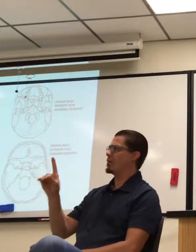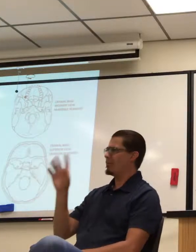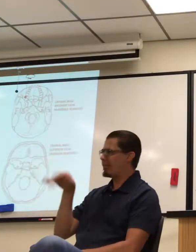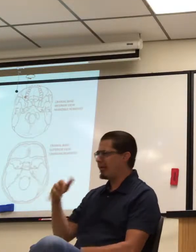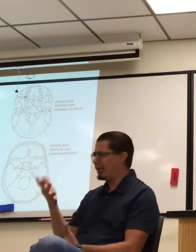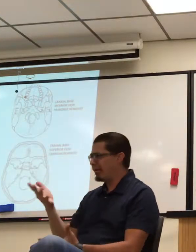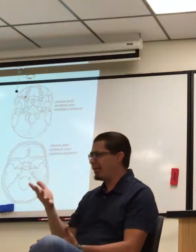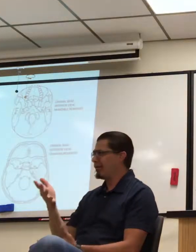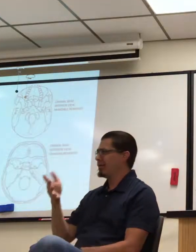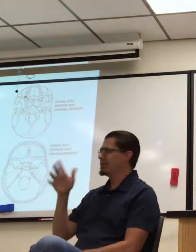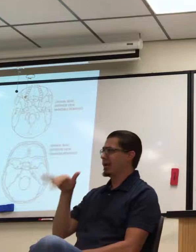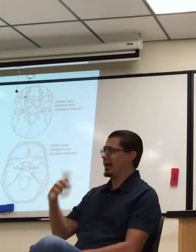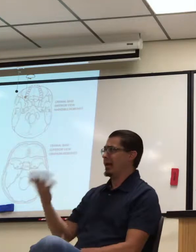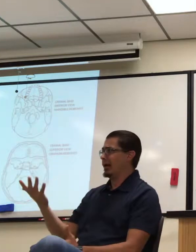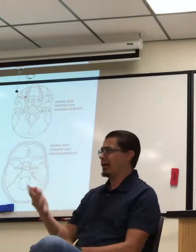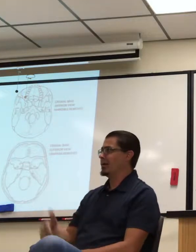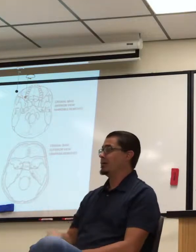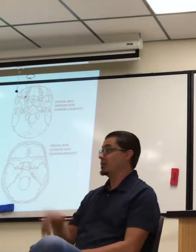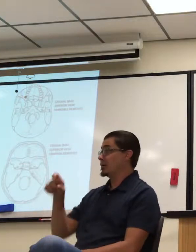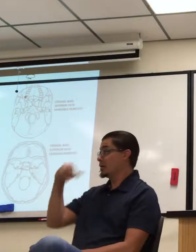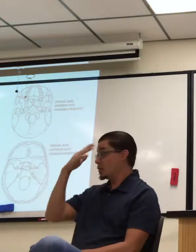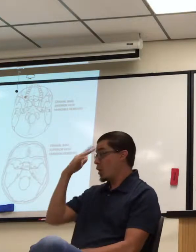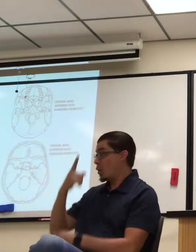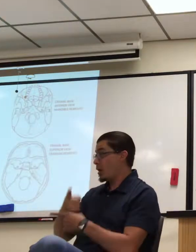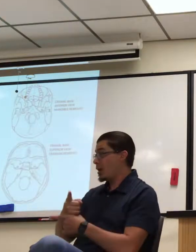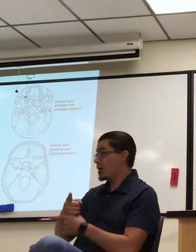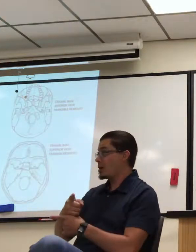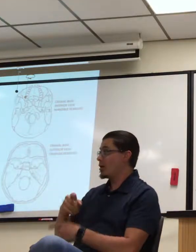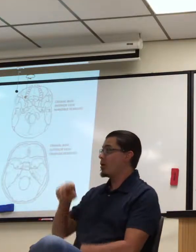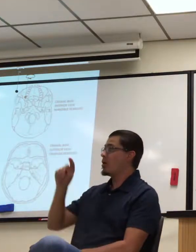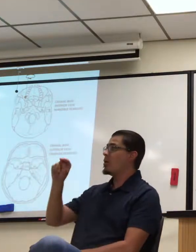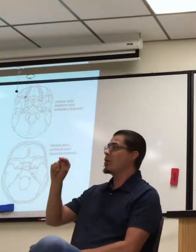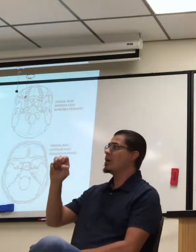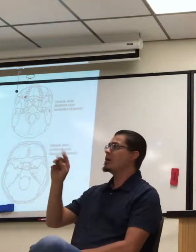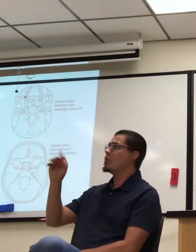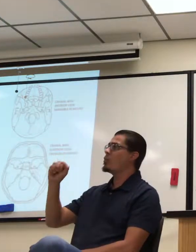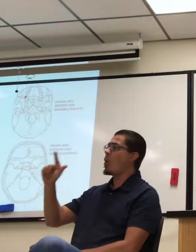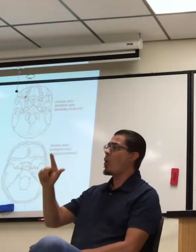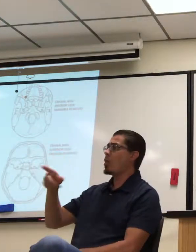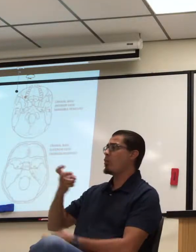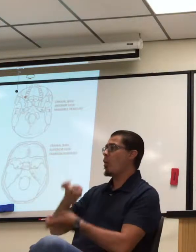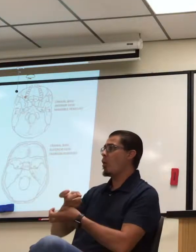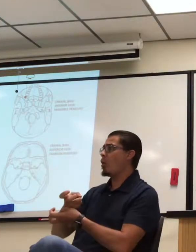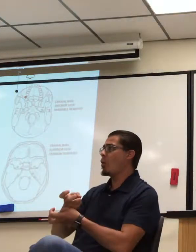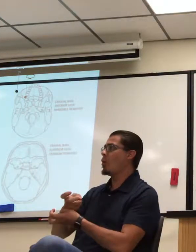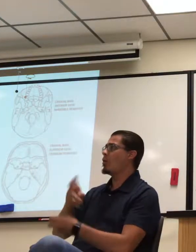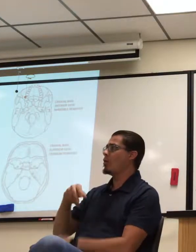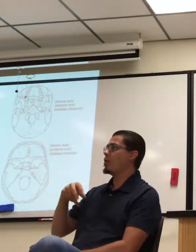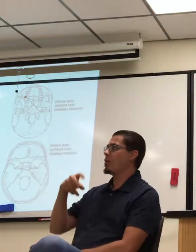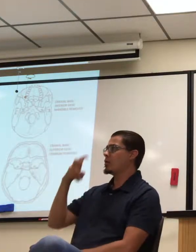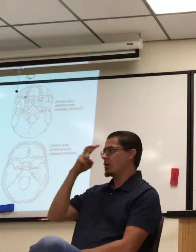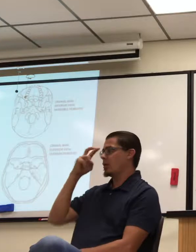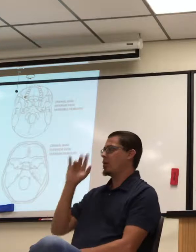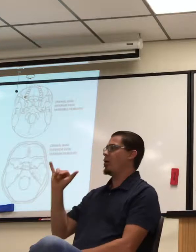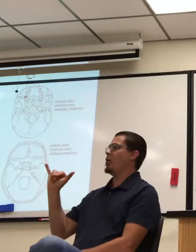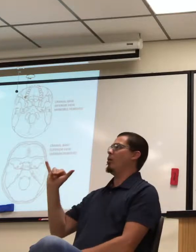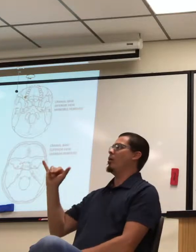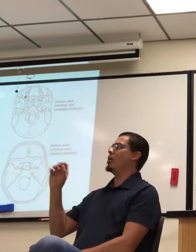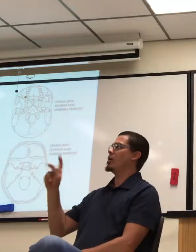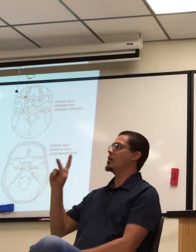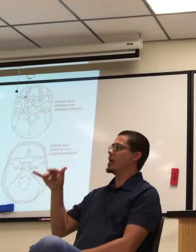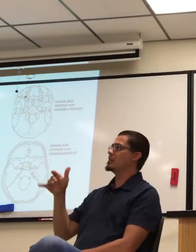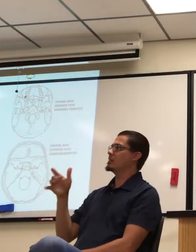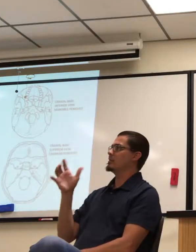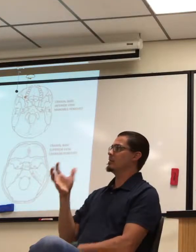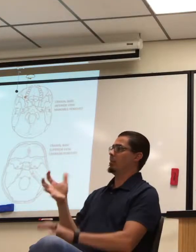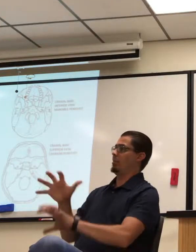What is that? And you have to know, right? Oh, this is the temporal bone. Oh yeah, let's see. There's the skull, and I always go, oh okay, yeah, that's